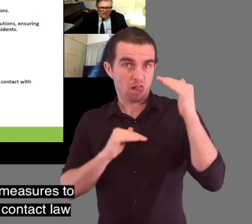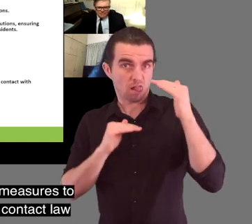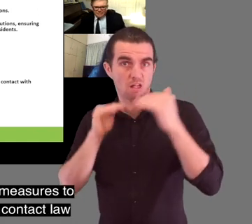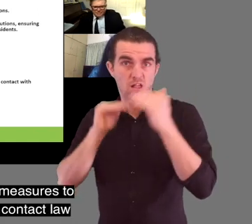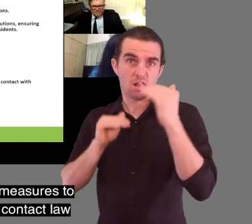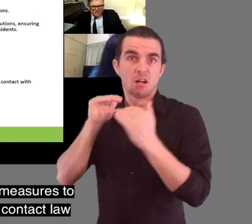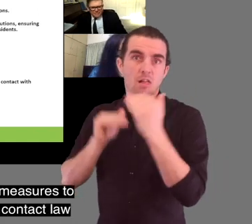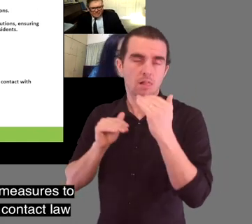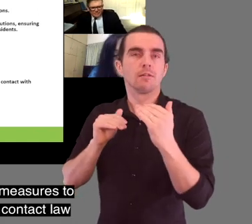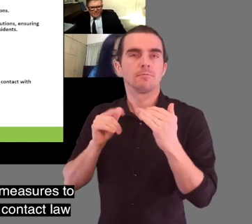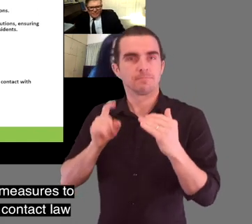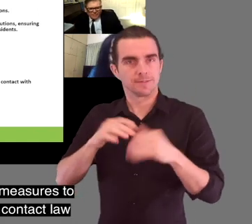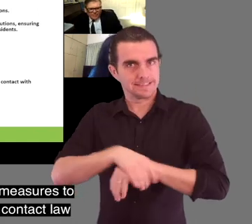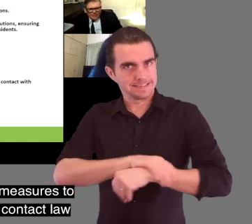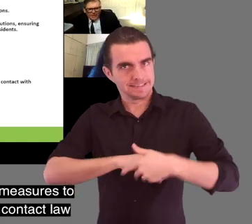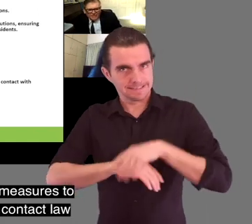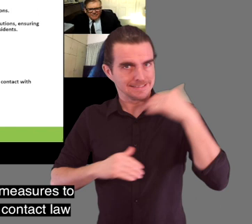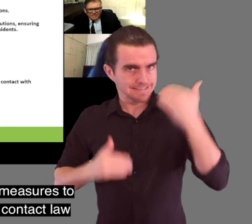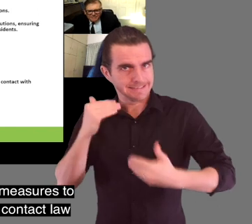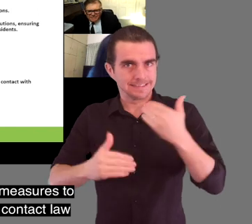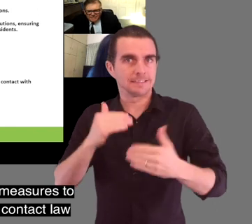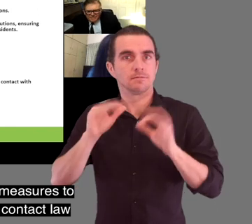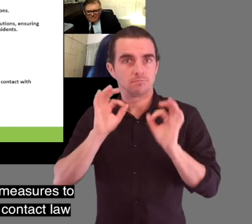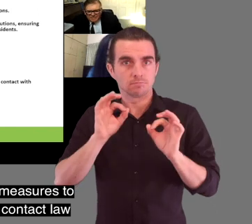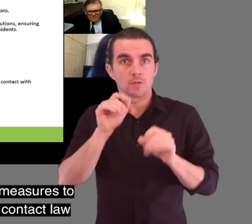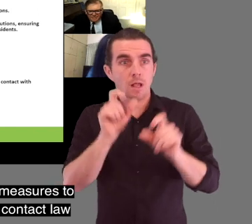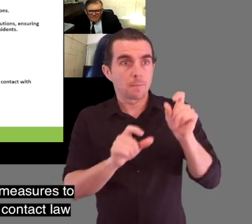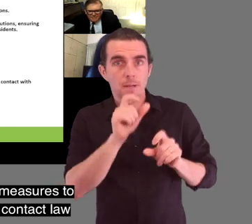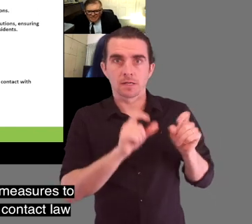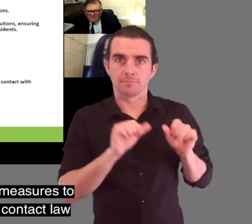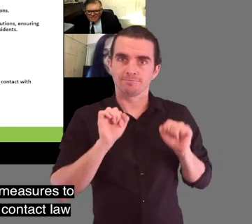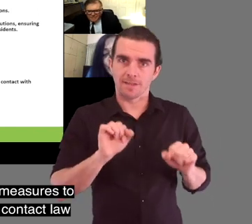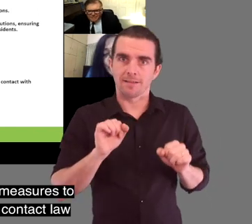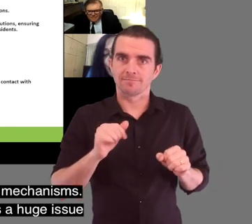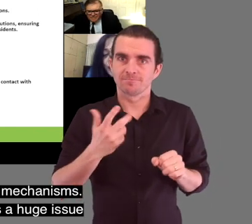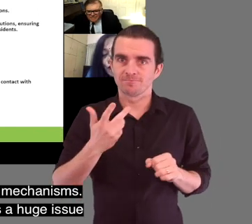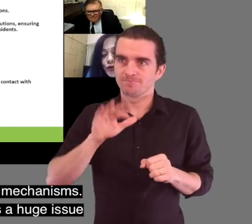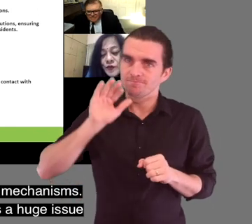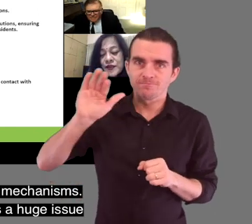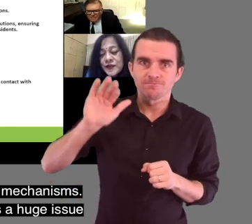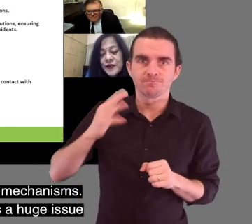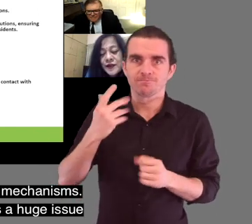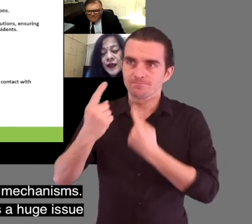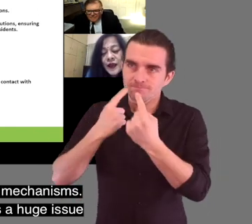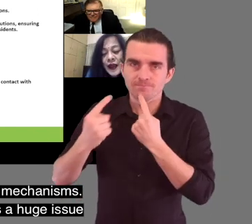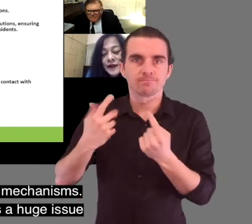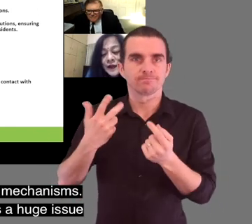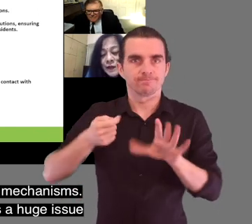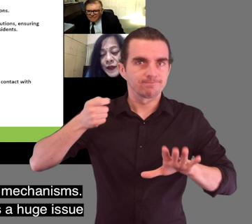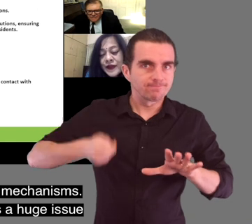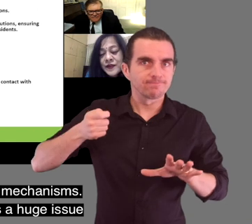We implement immediate measures to ensure that residents can contact few law enforcement